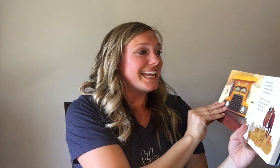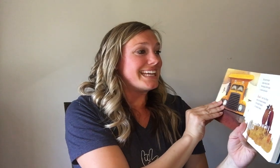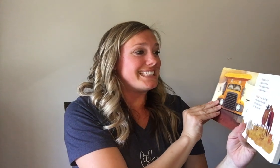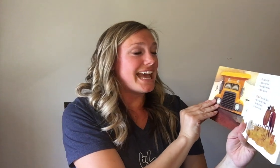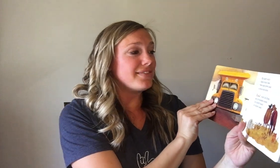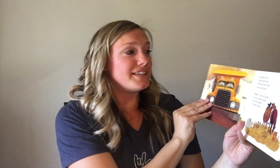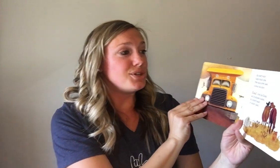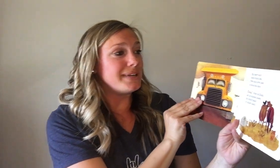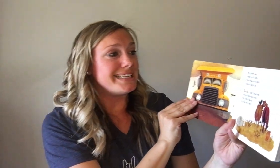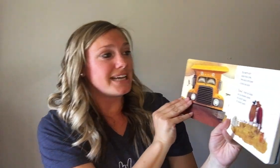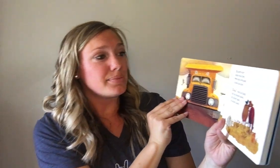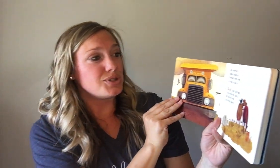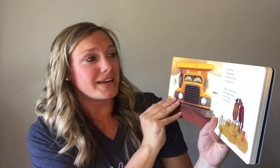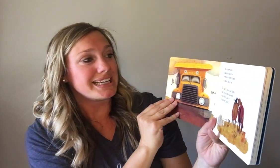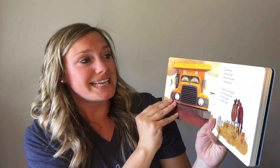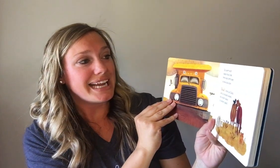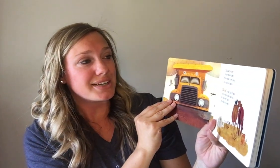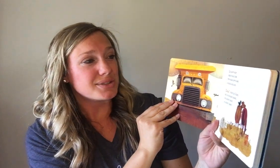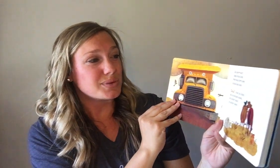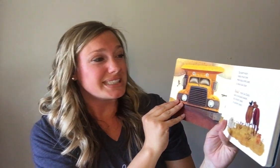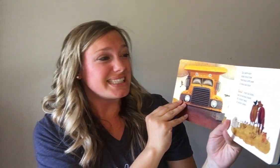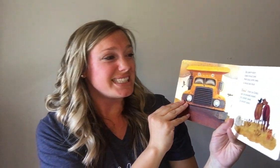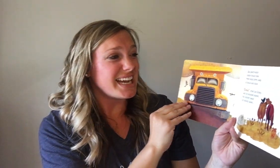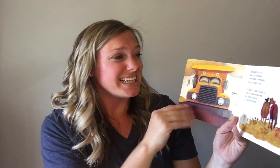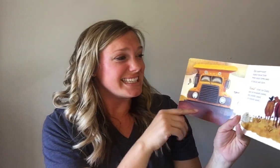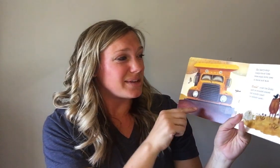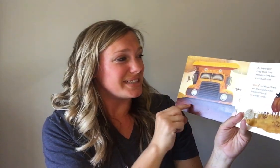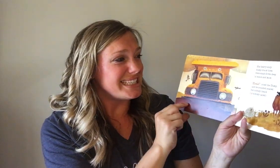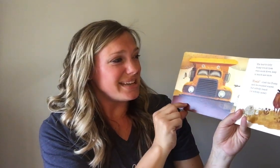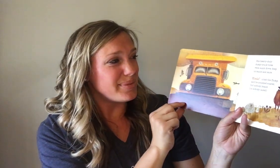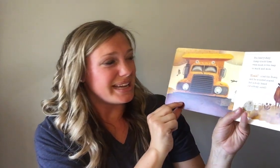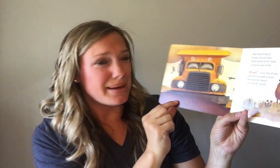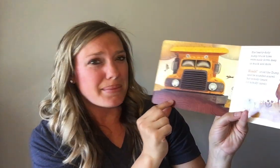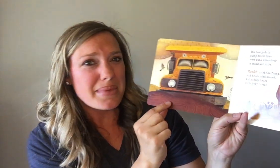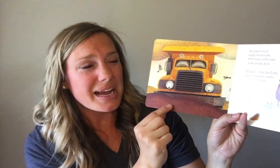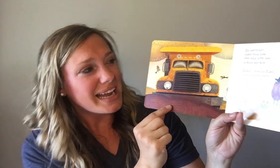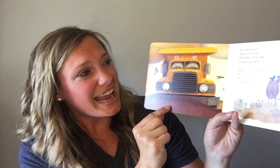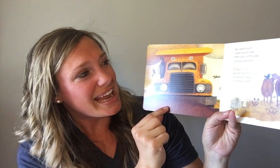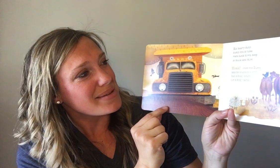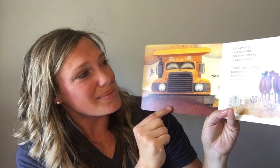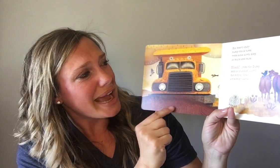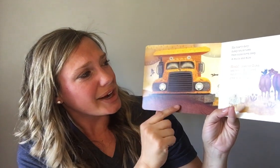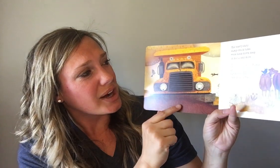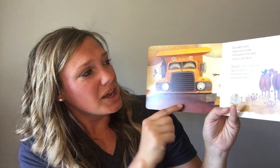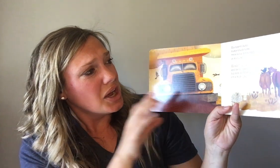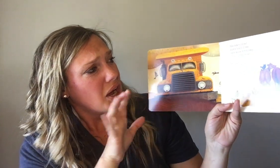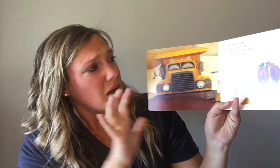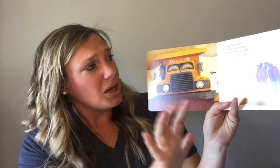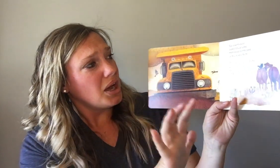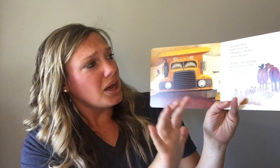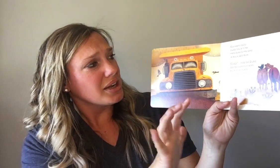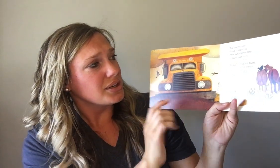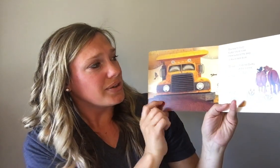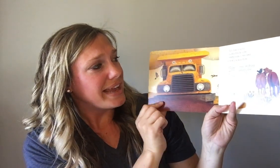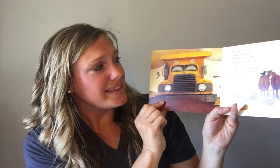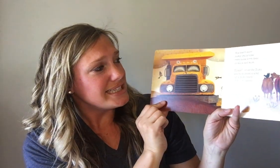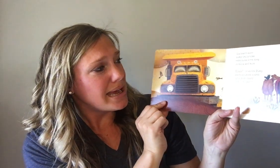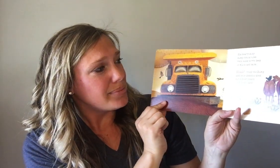His heavy duty dump truck tires were sunk down deep in muck and mire. Honk, cried the dump